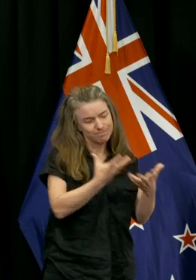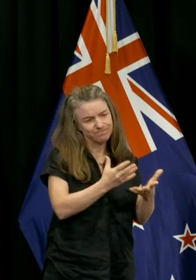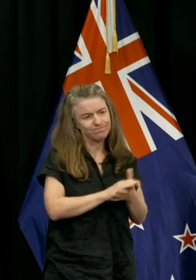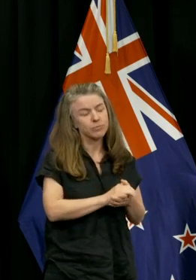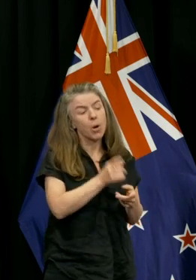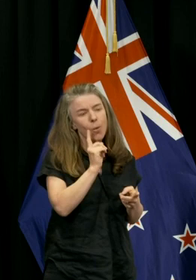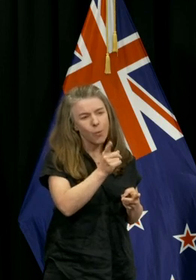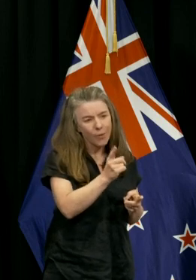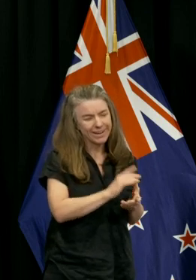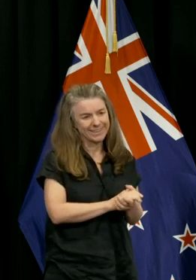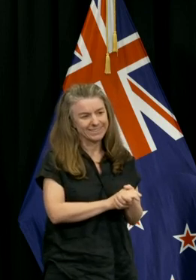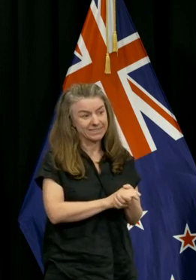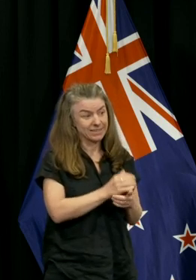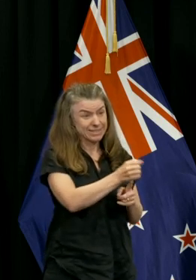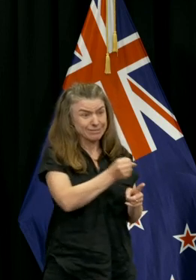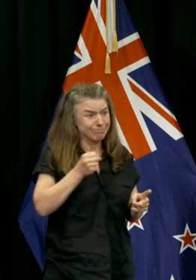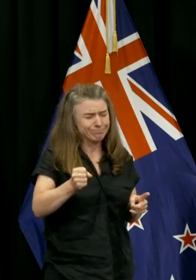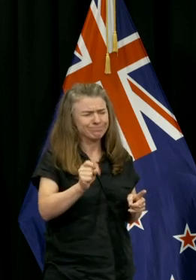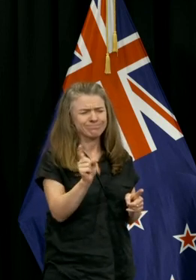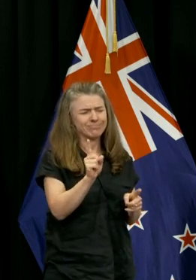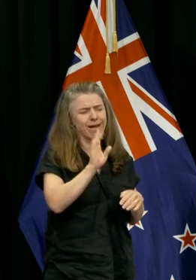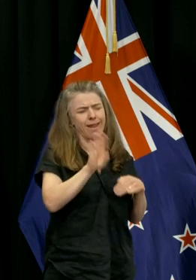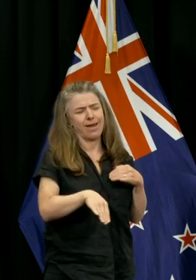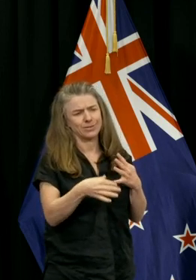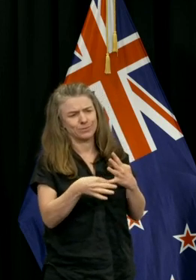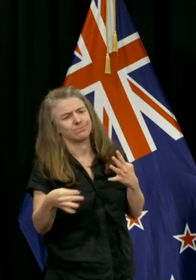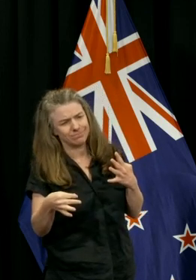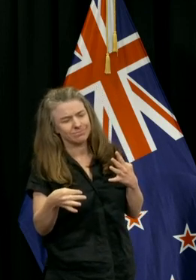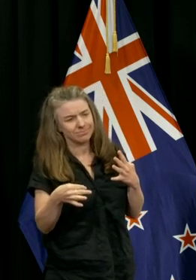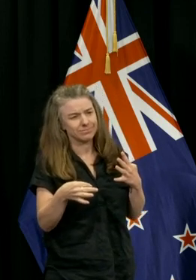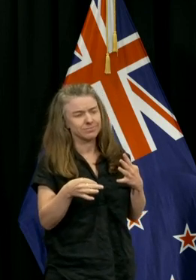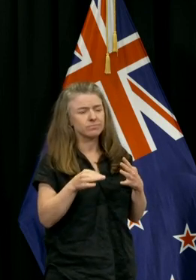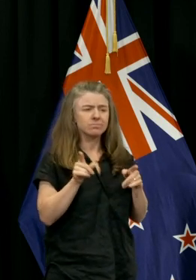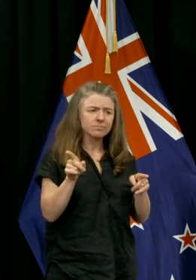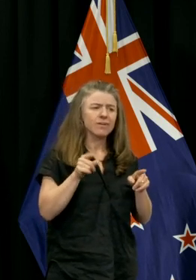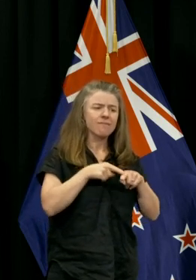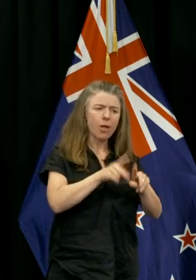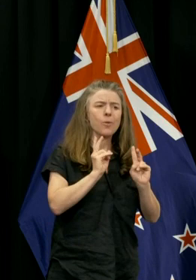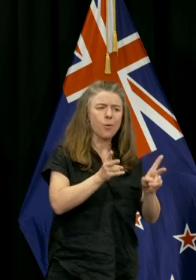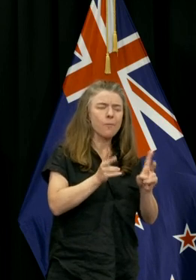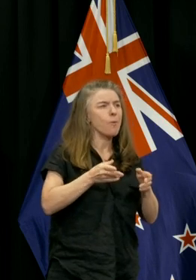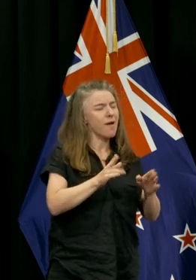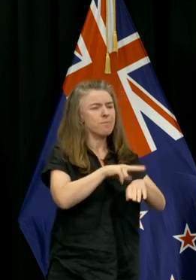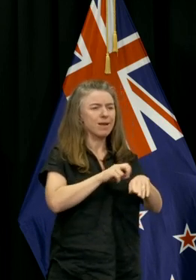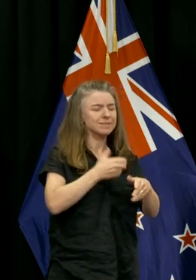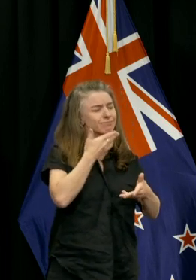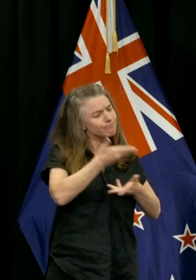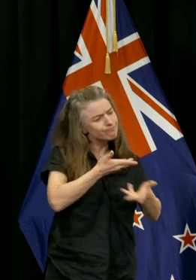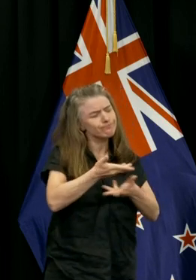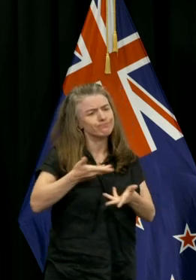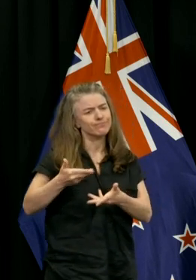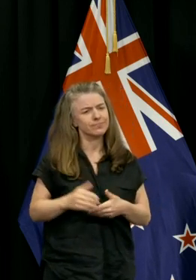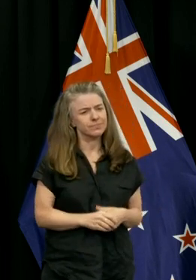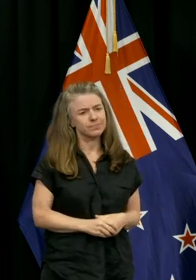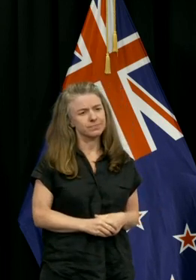escalating until they need to, just using their discretion in the way that they do day to day when they're policing in New Zealand. Has the government considered any